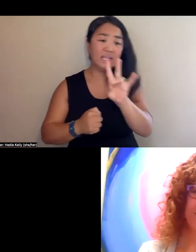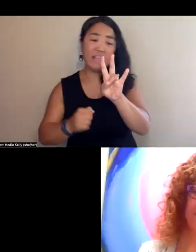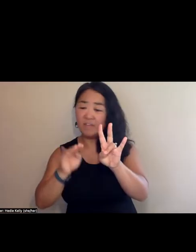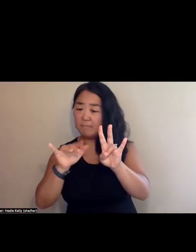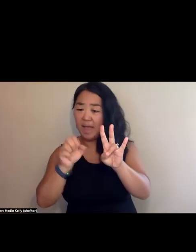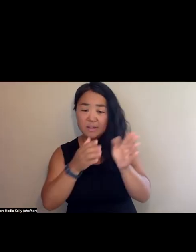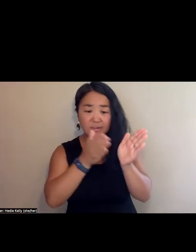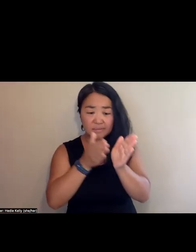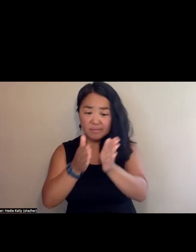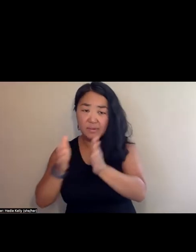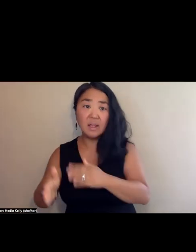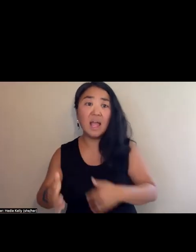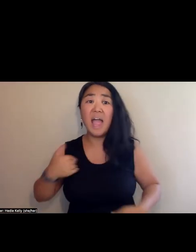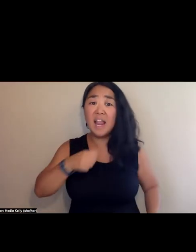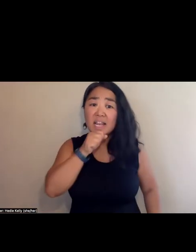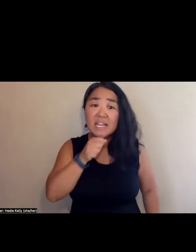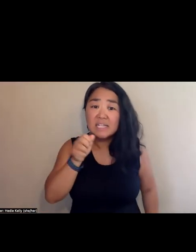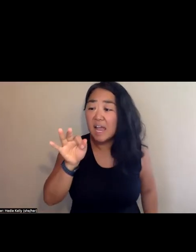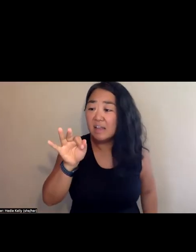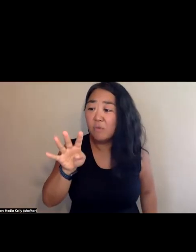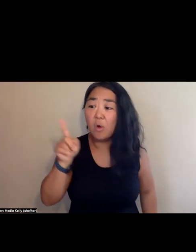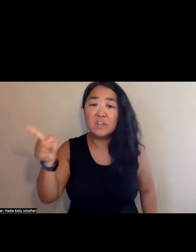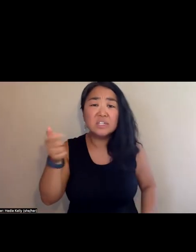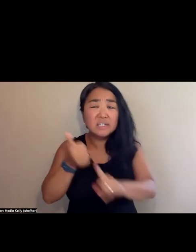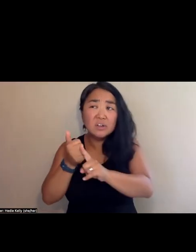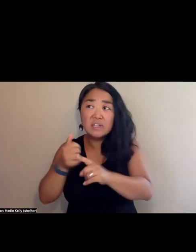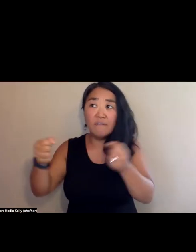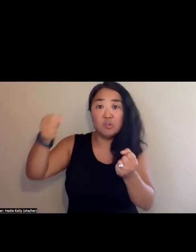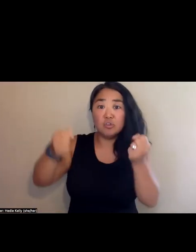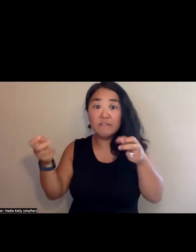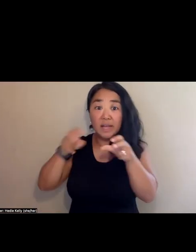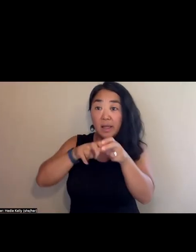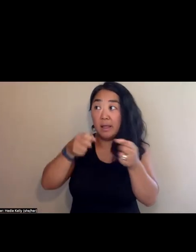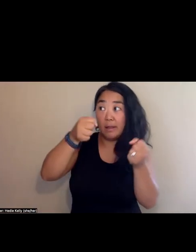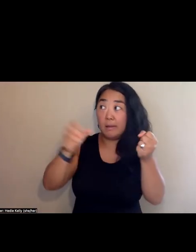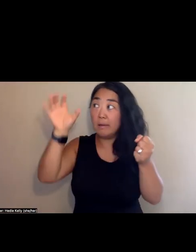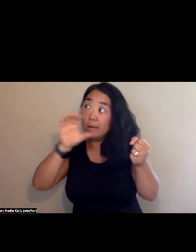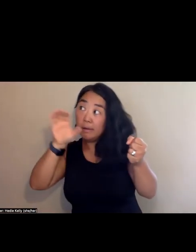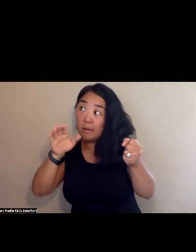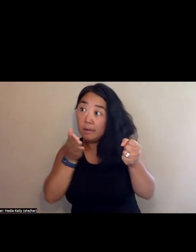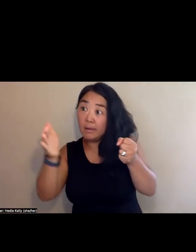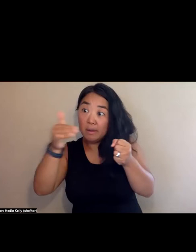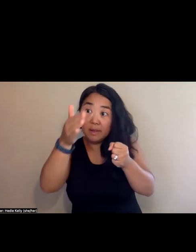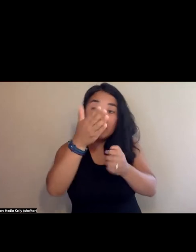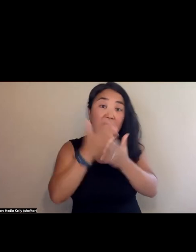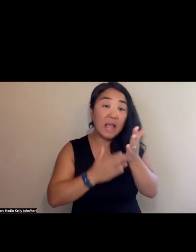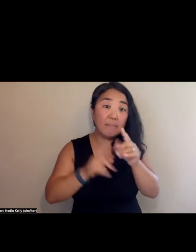There's a 94-year-old who's been driven around the perimeter and just explored different parts in short segments.